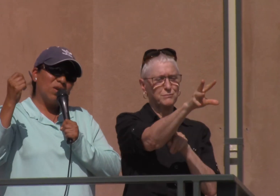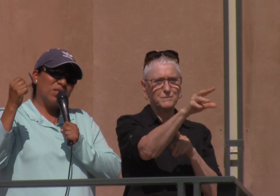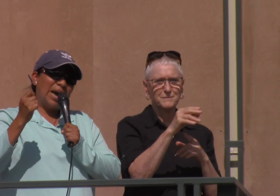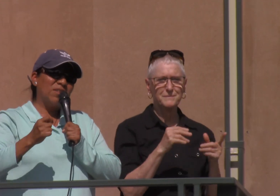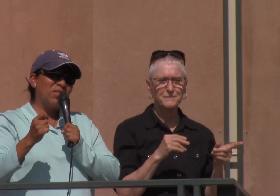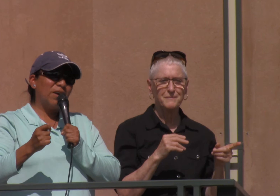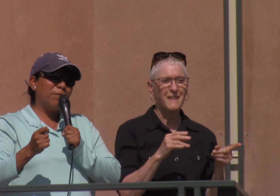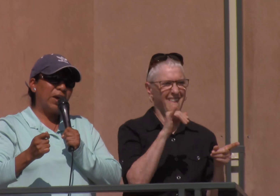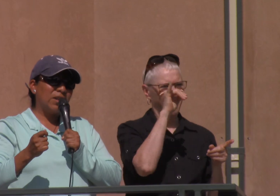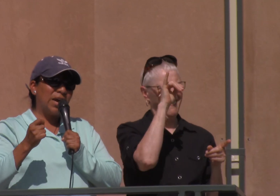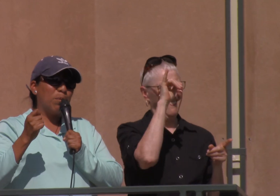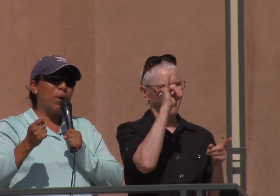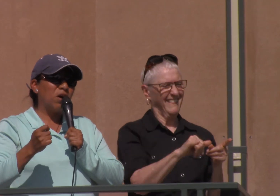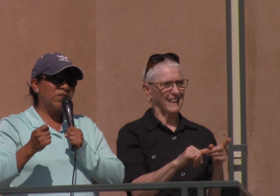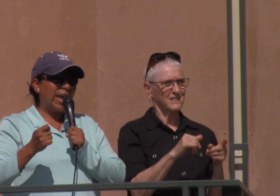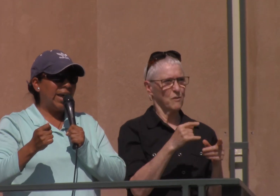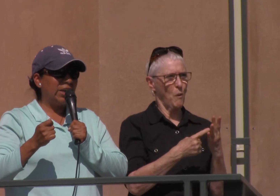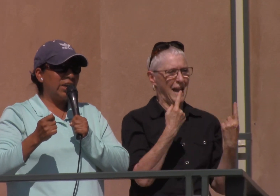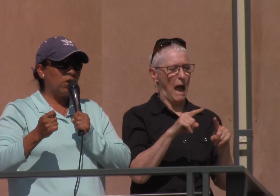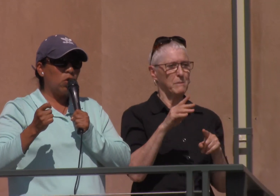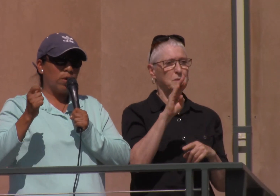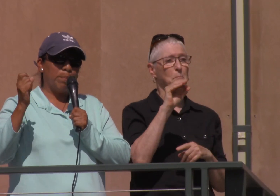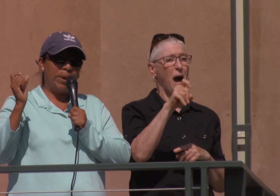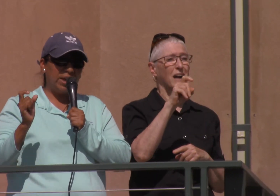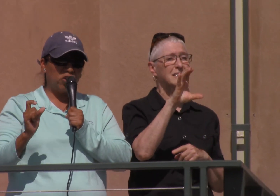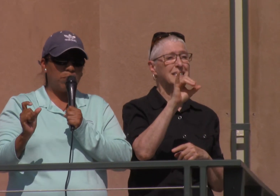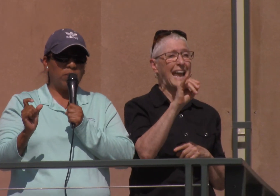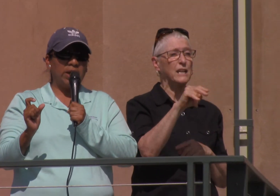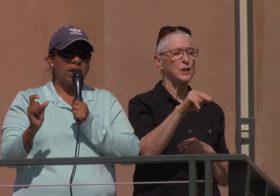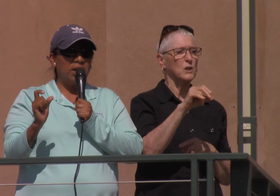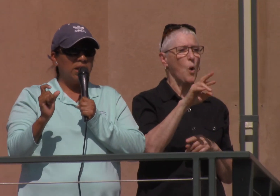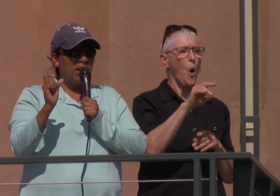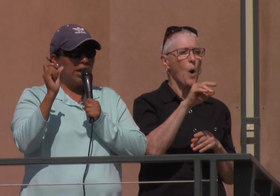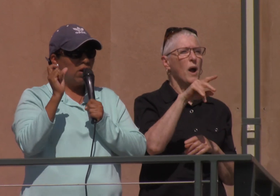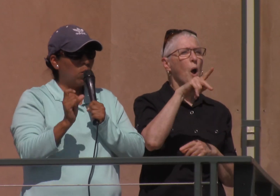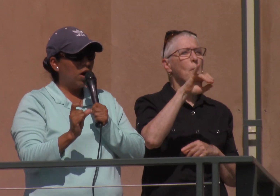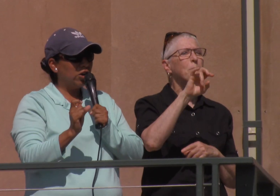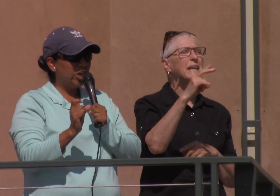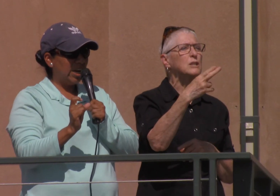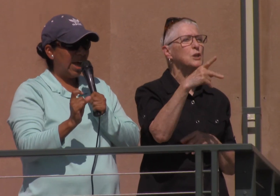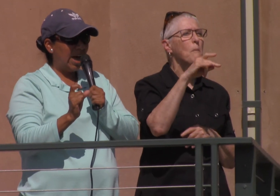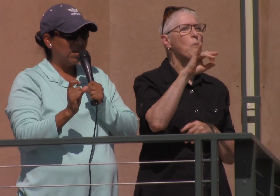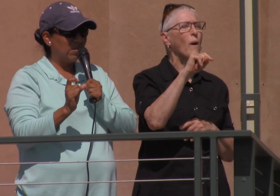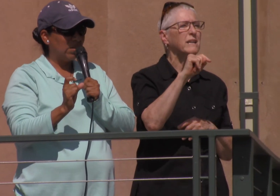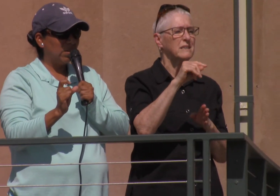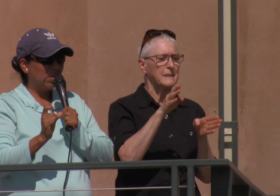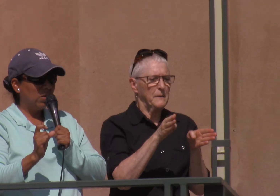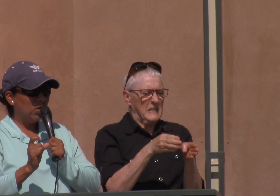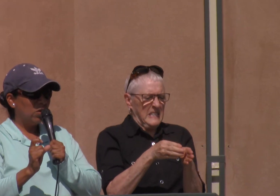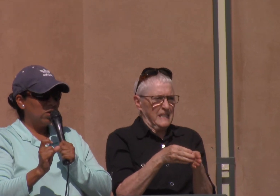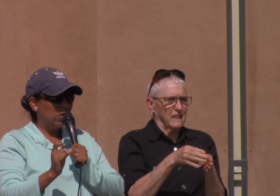Well, that's the effect that a Box Canyon or a pinch point in a watershed has.